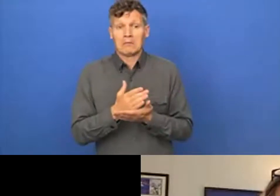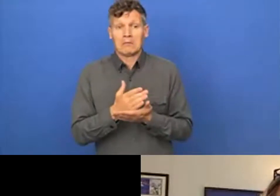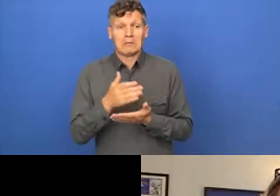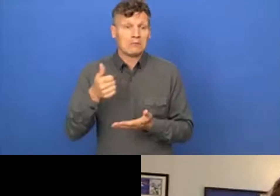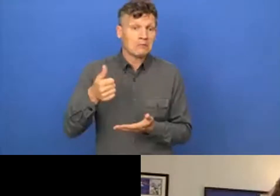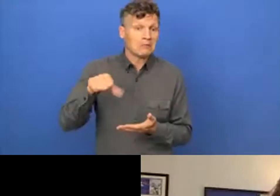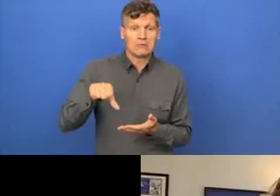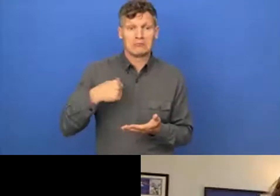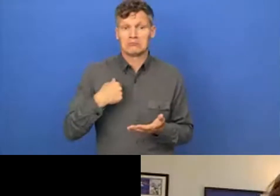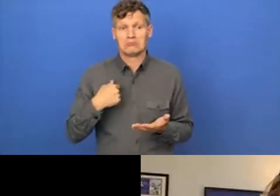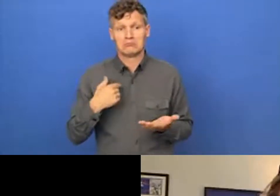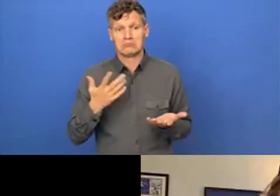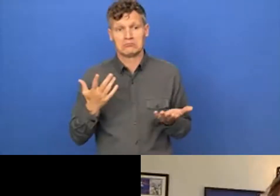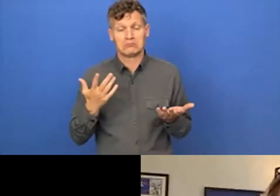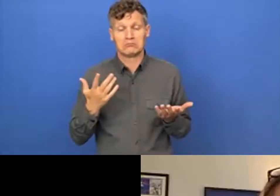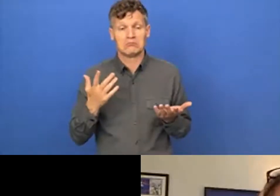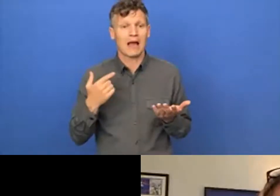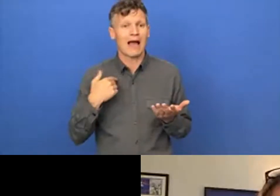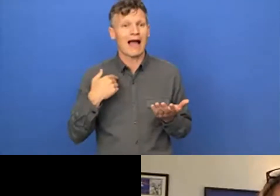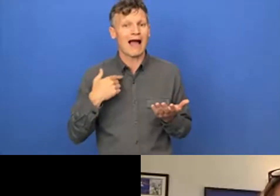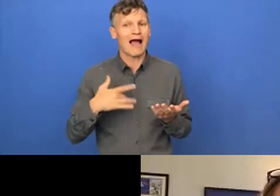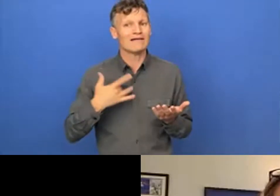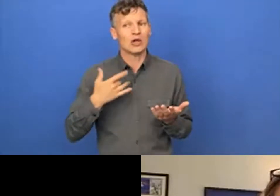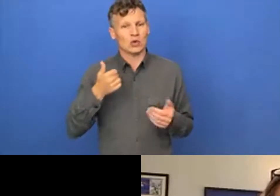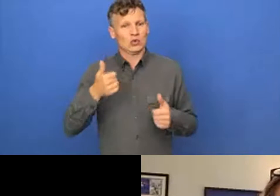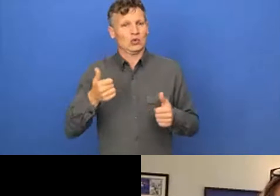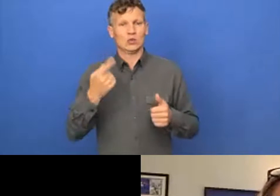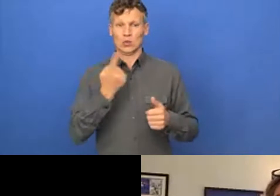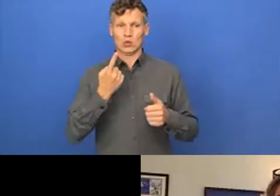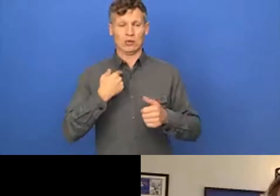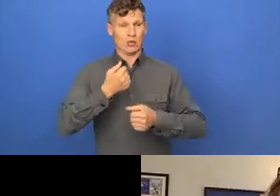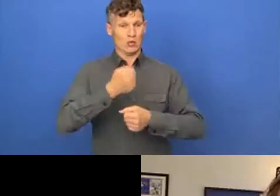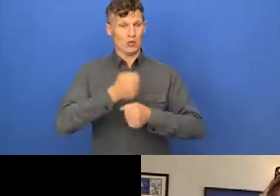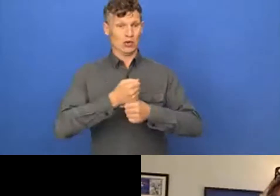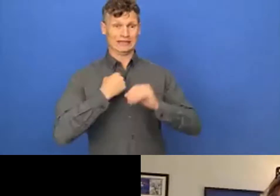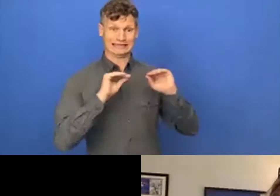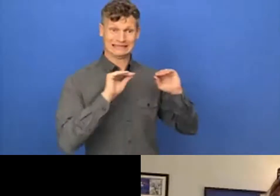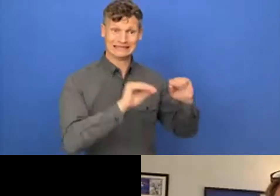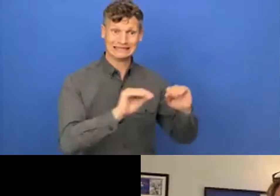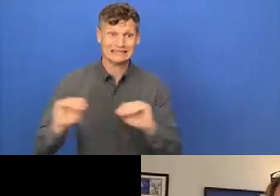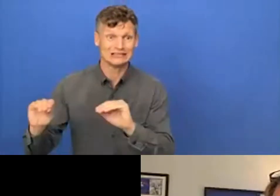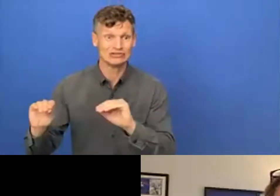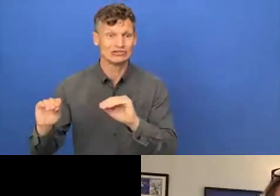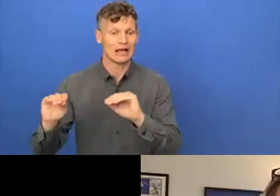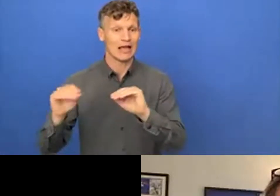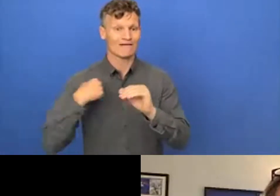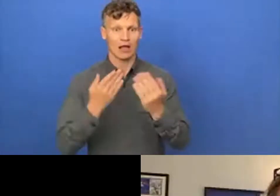enables teachers to pay more attention, because that's part of the problem. If teachers aren't responding and